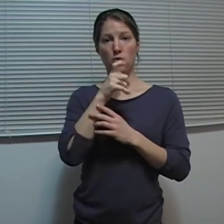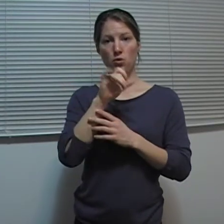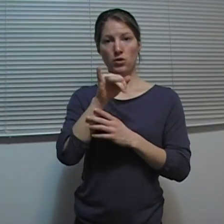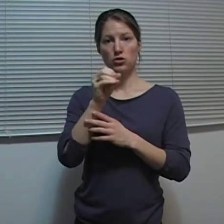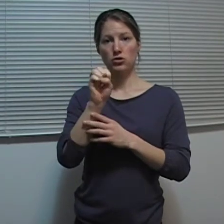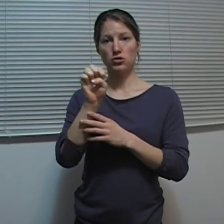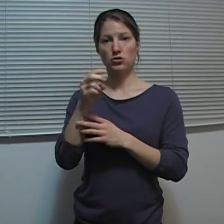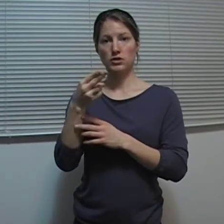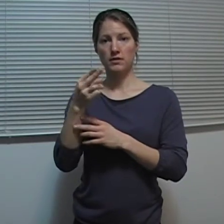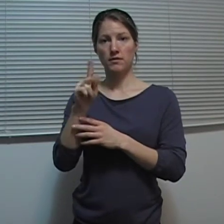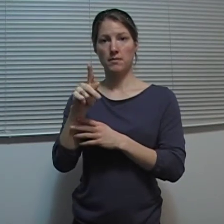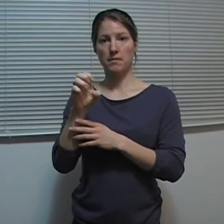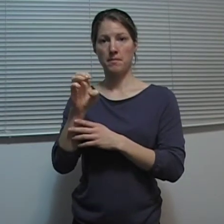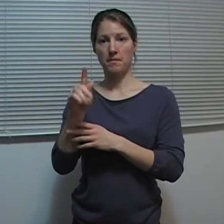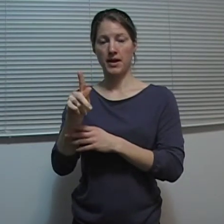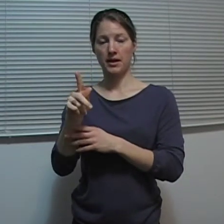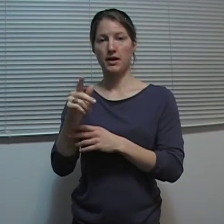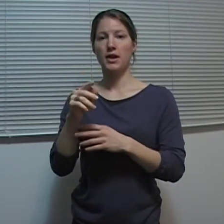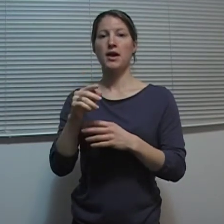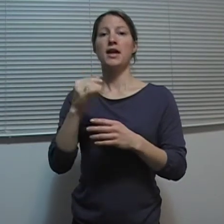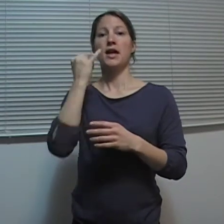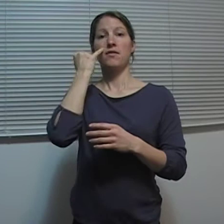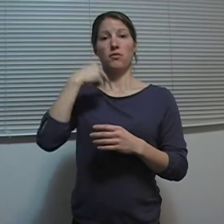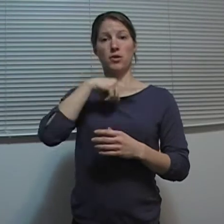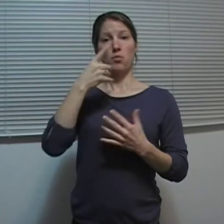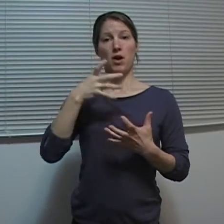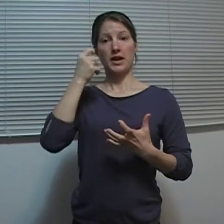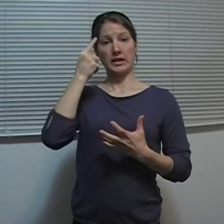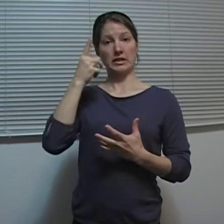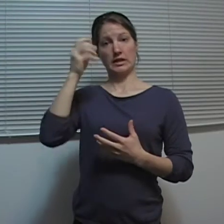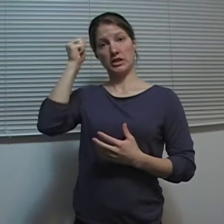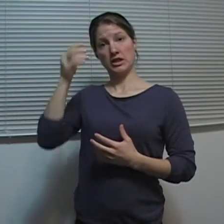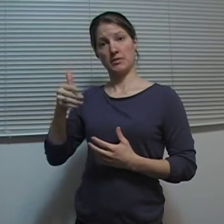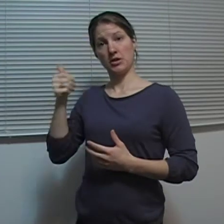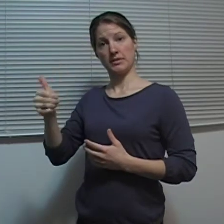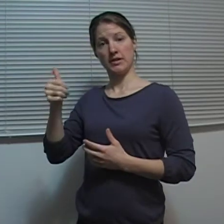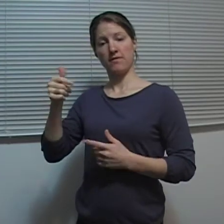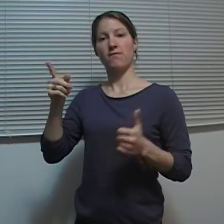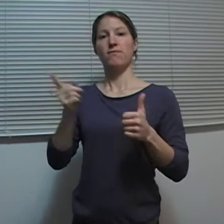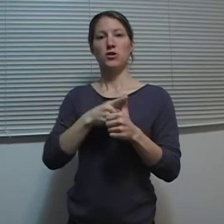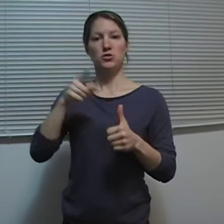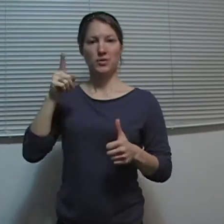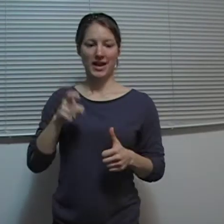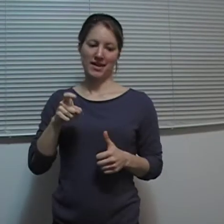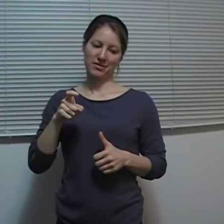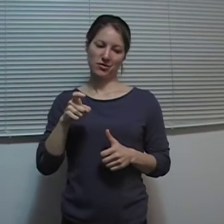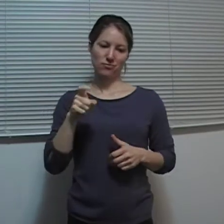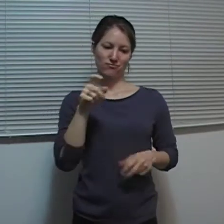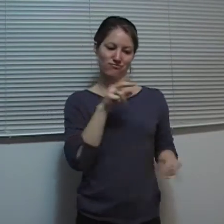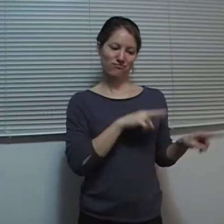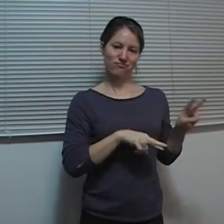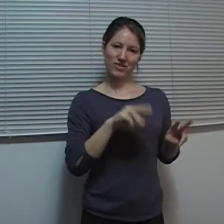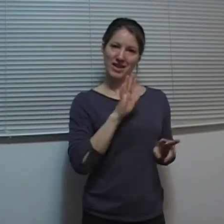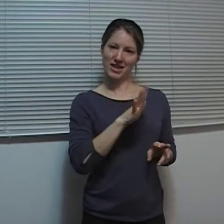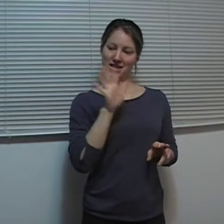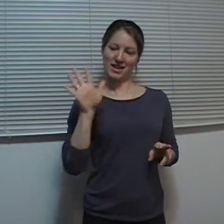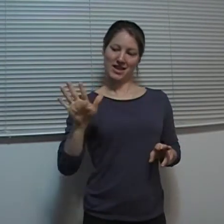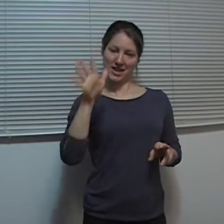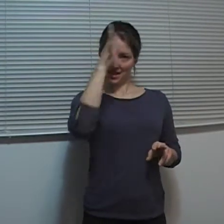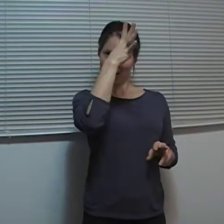look at the humble beginnings of his father. We've got to look at the town that he came from. You don't understand